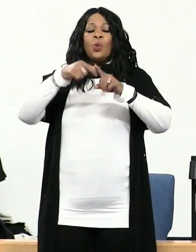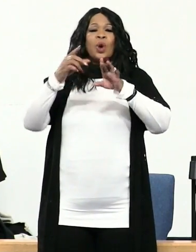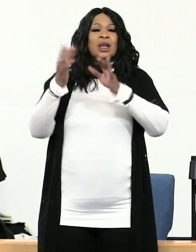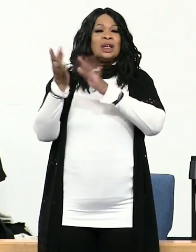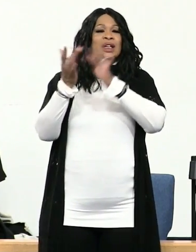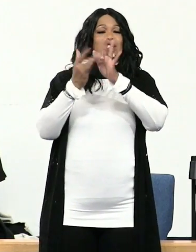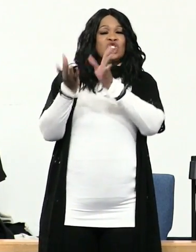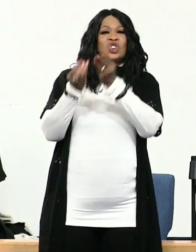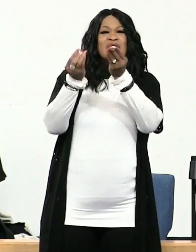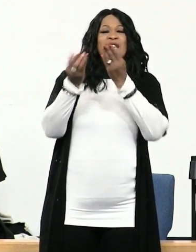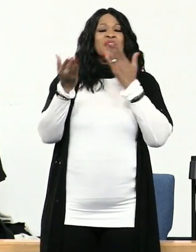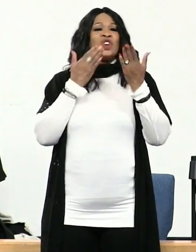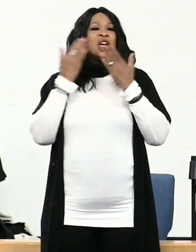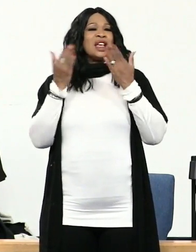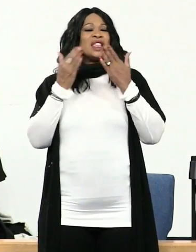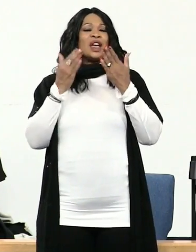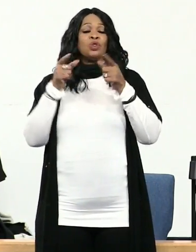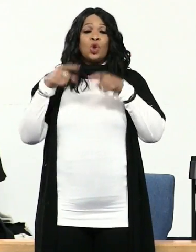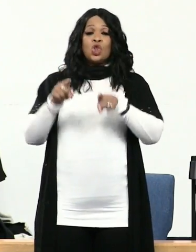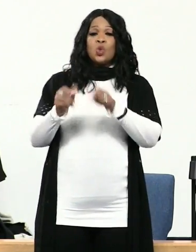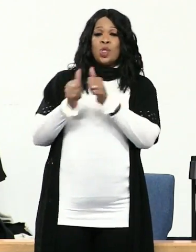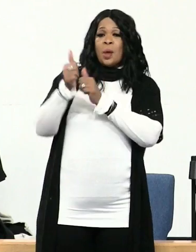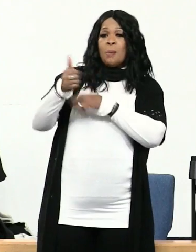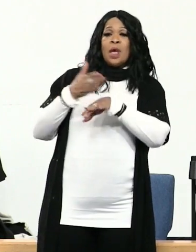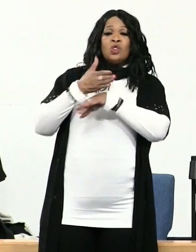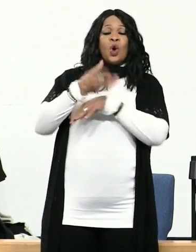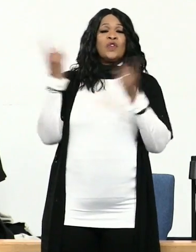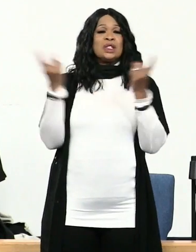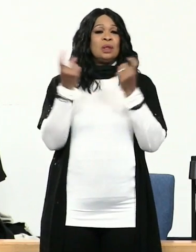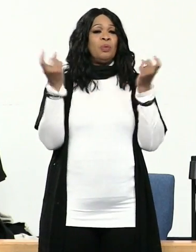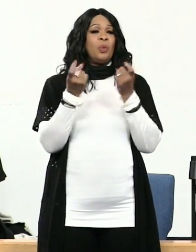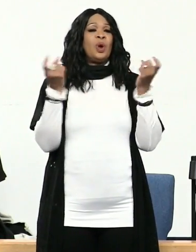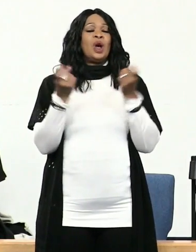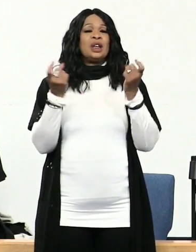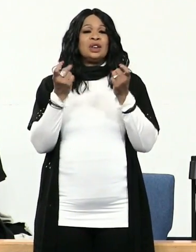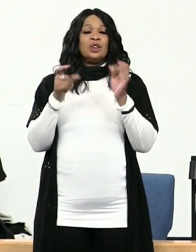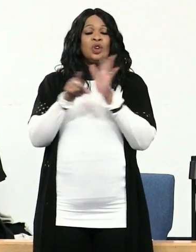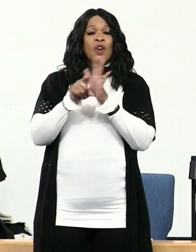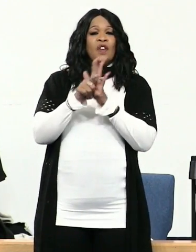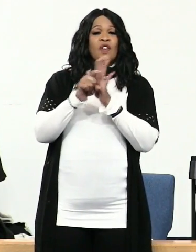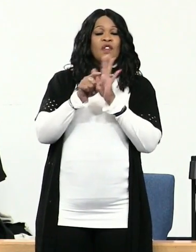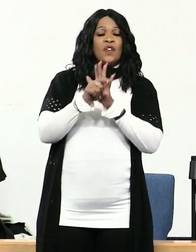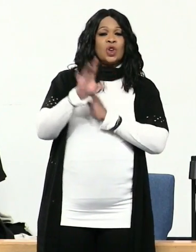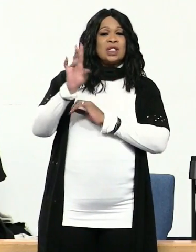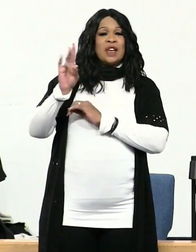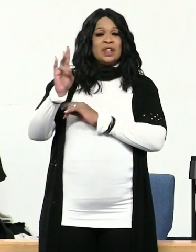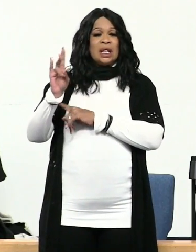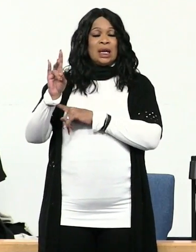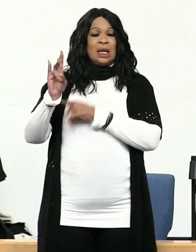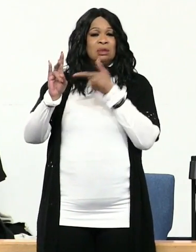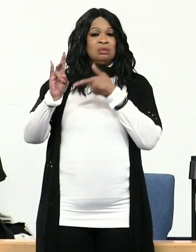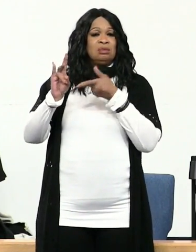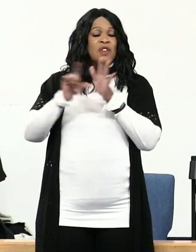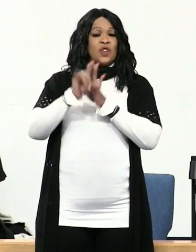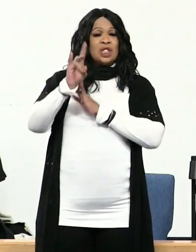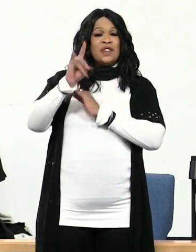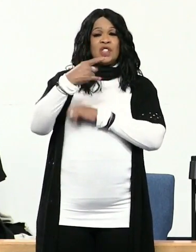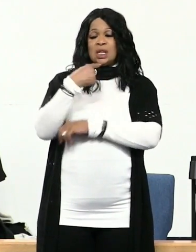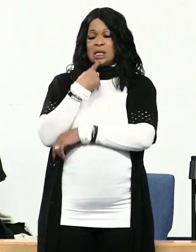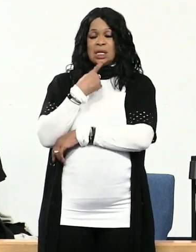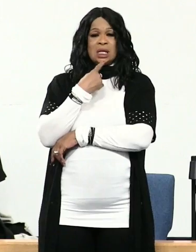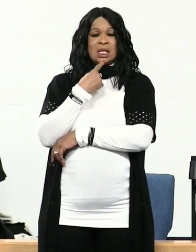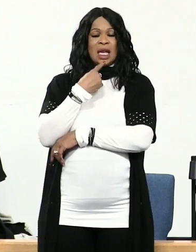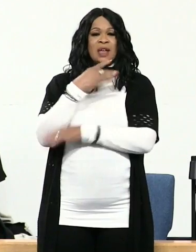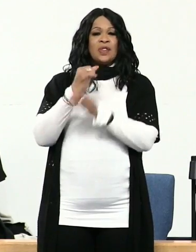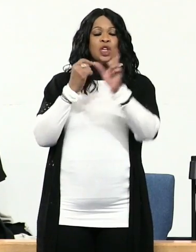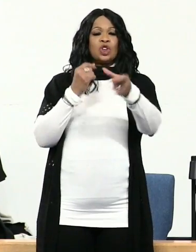gives thanks during the Passover celebration. It's in verse 17. Verse 17, he says, it says he